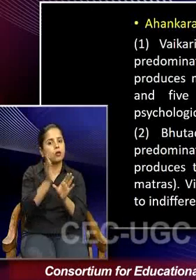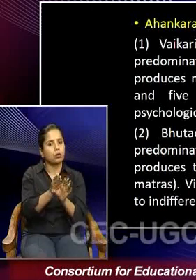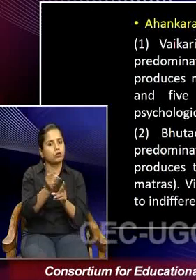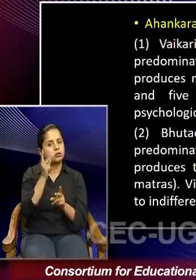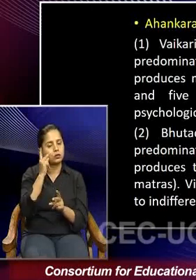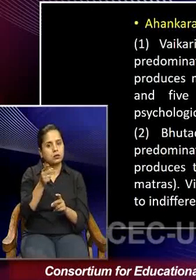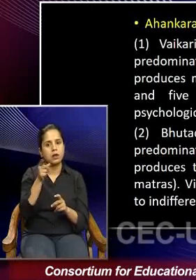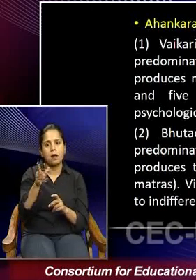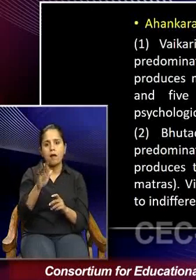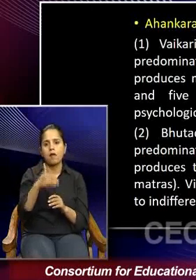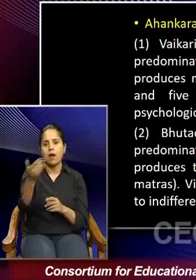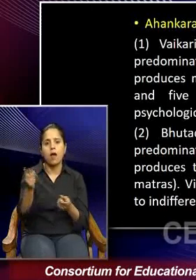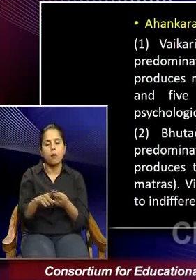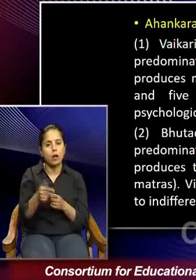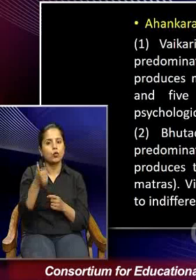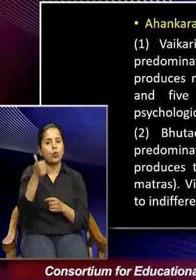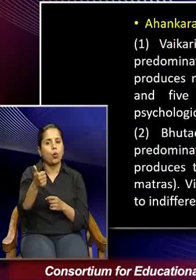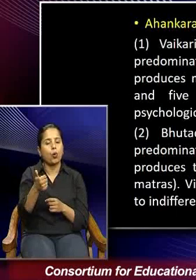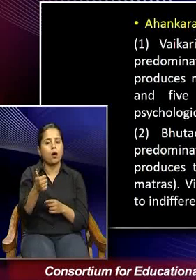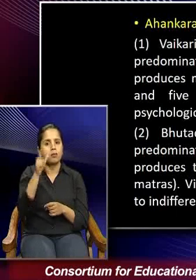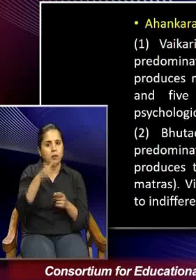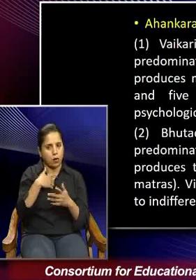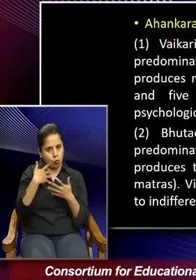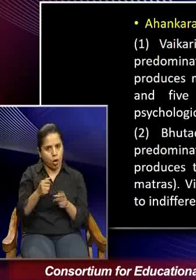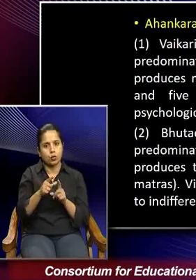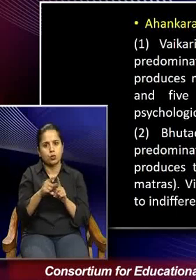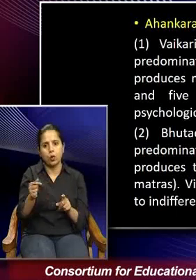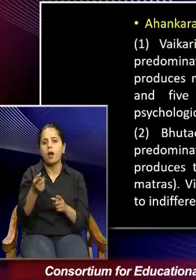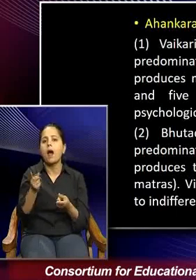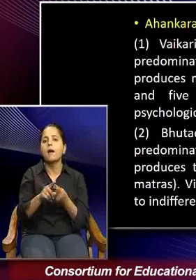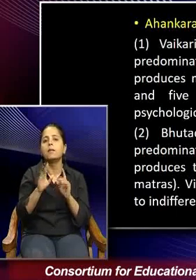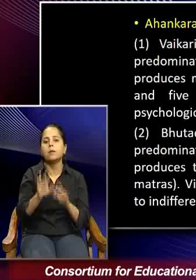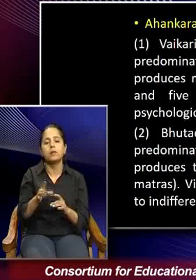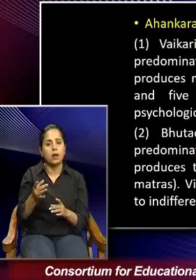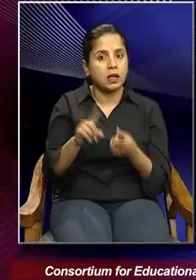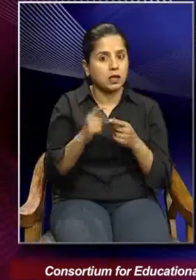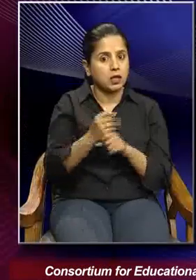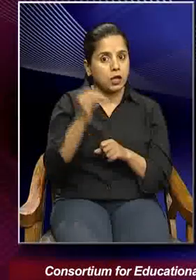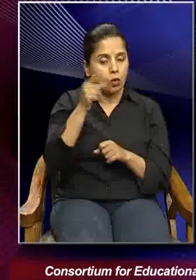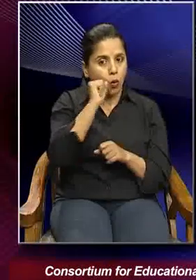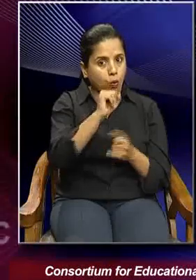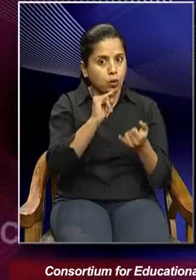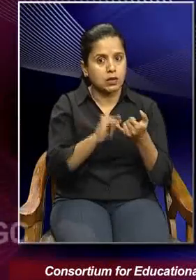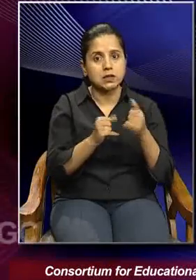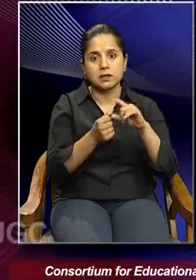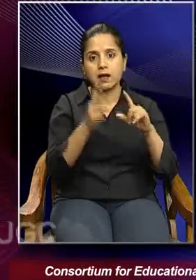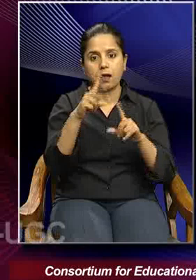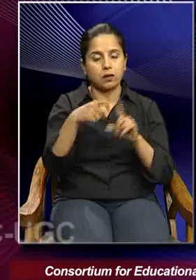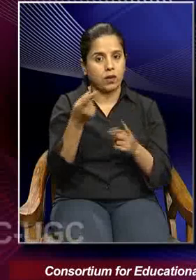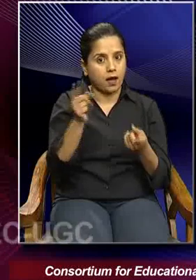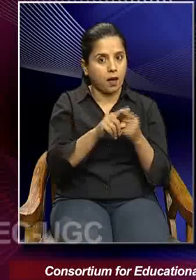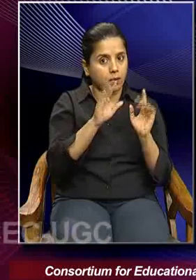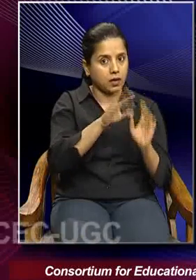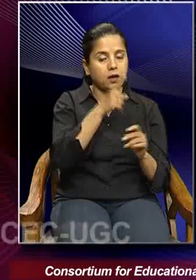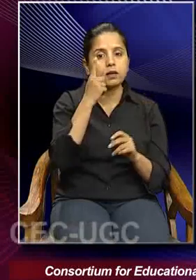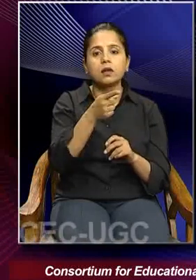it produces good deeds. So ahankar, in its sattvic nature, it